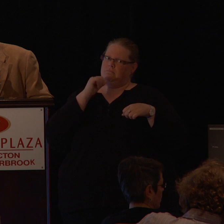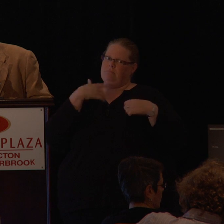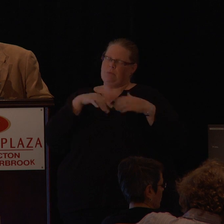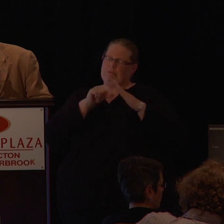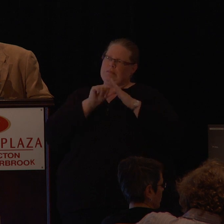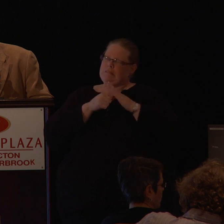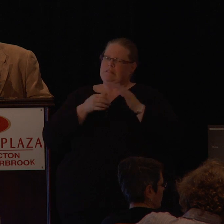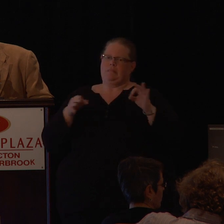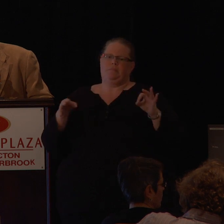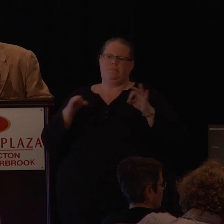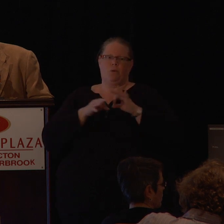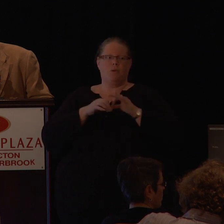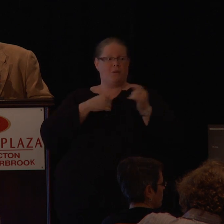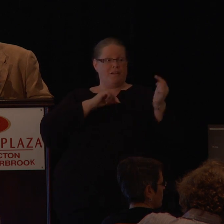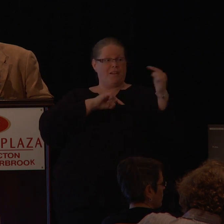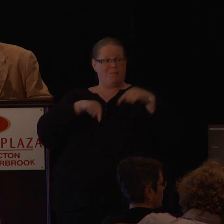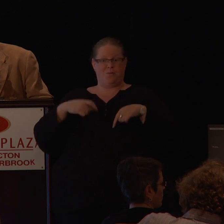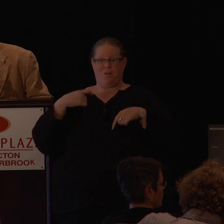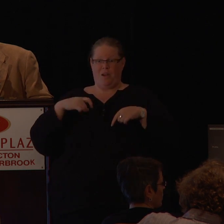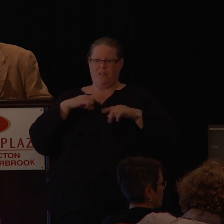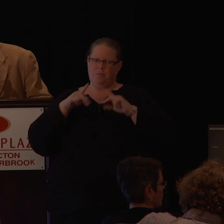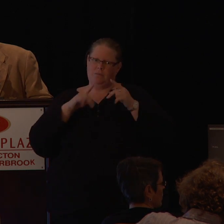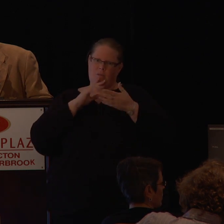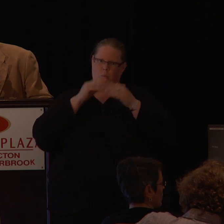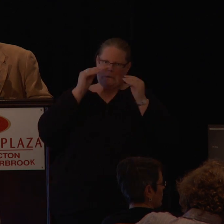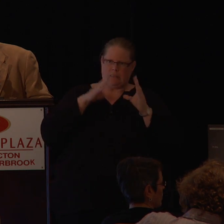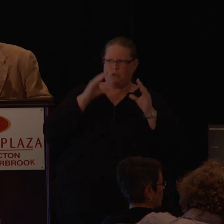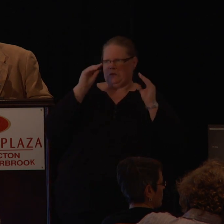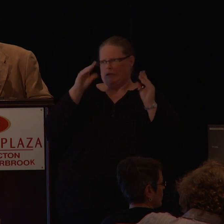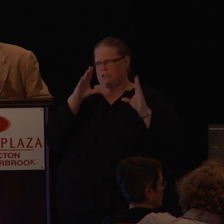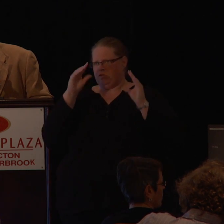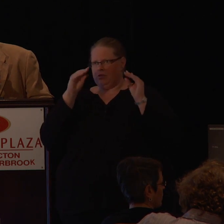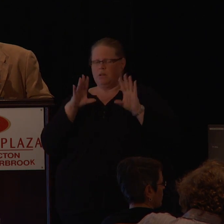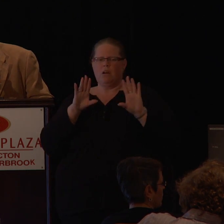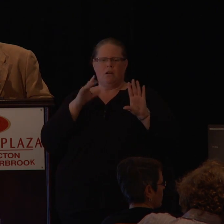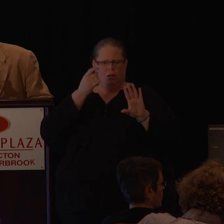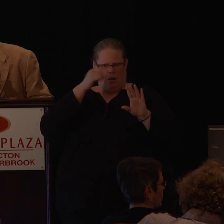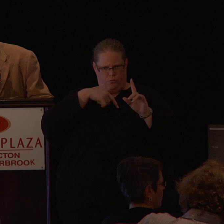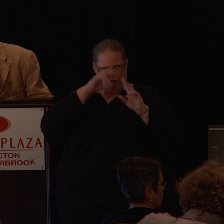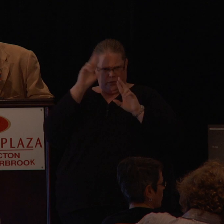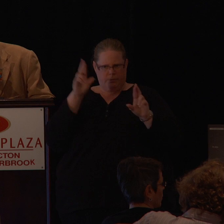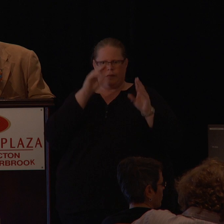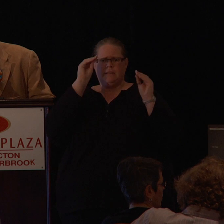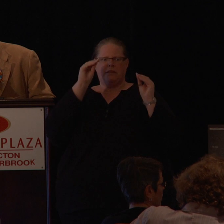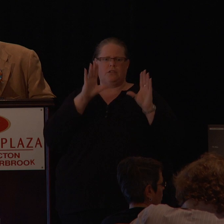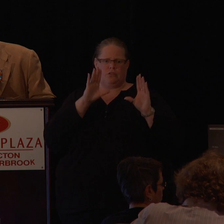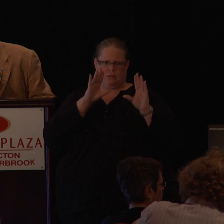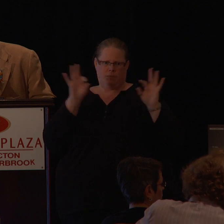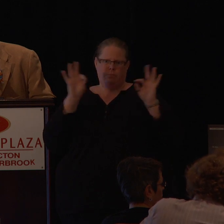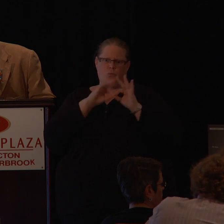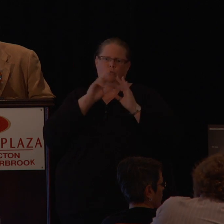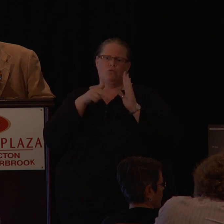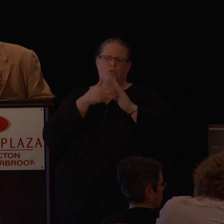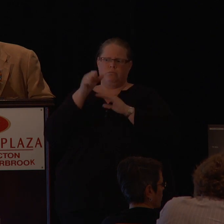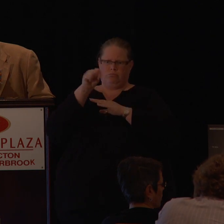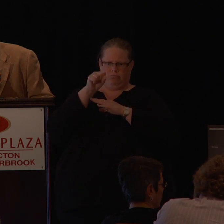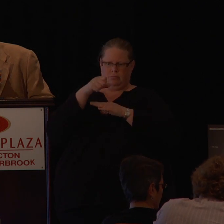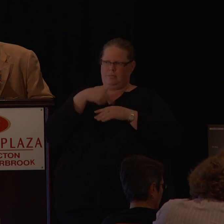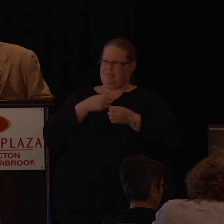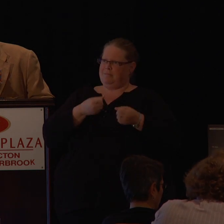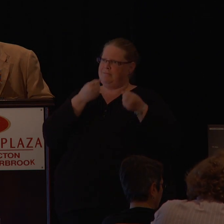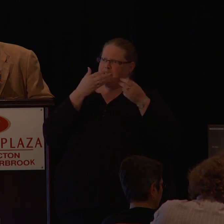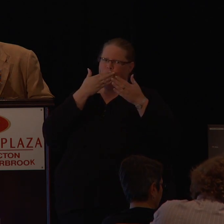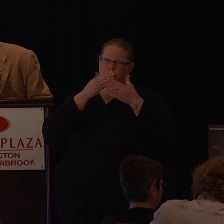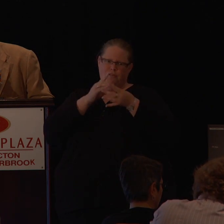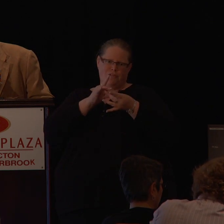role of the teacher, and I respect immensely the role of the teachers in our schools. I had a lot of good relationships